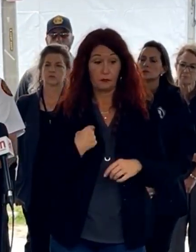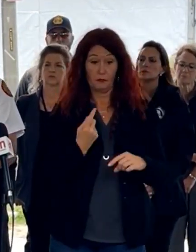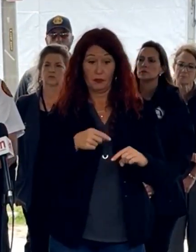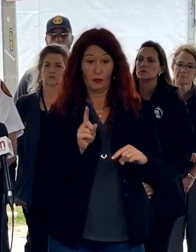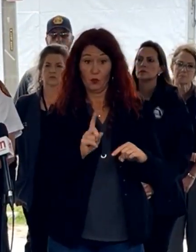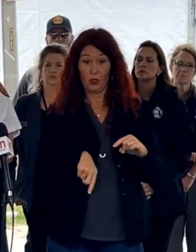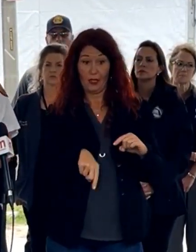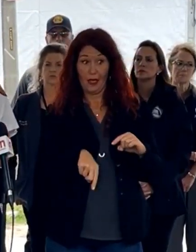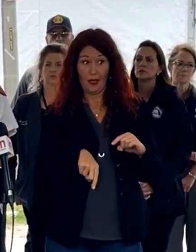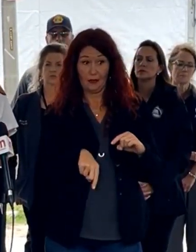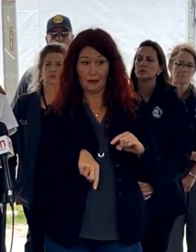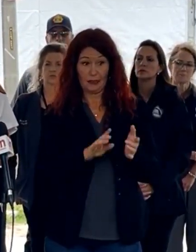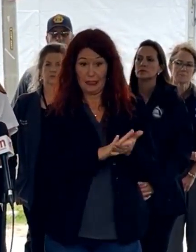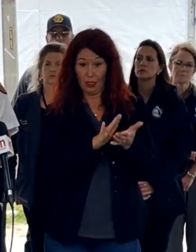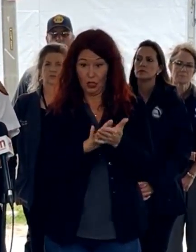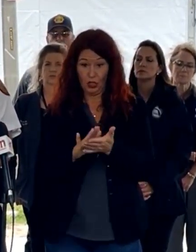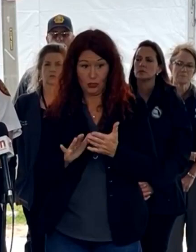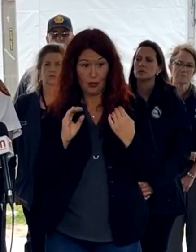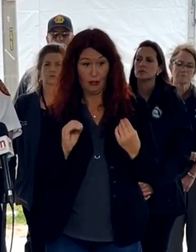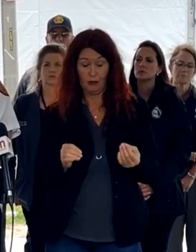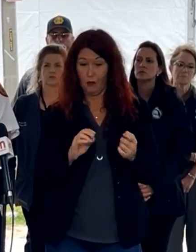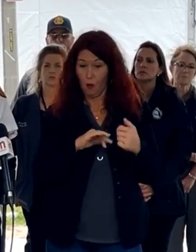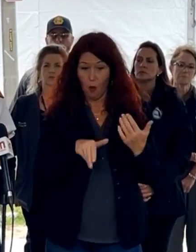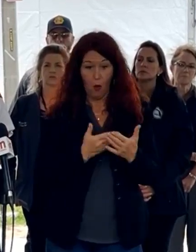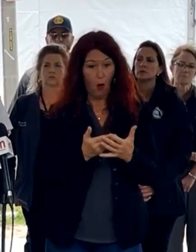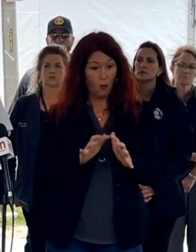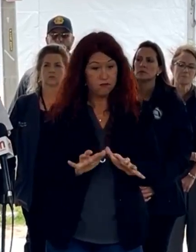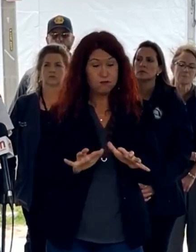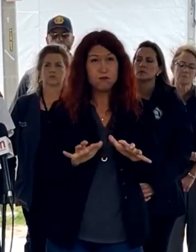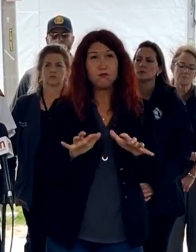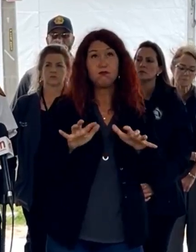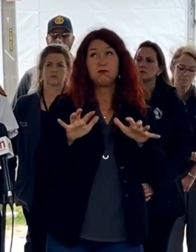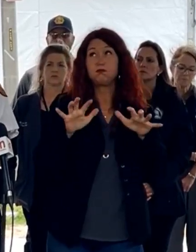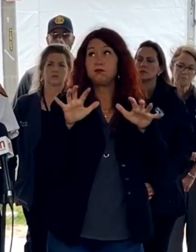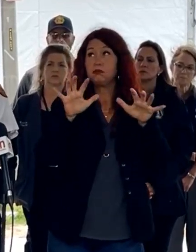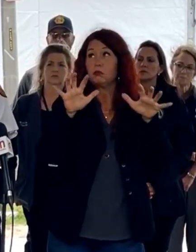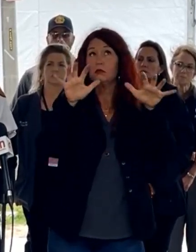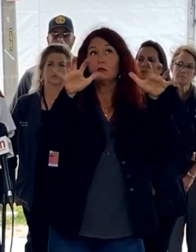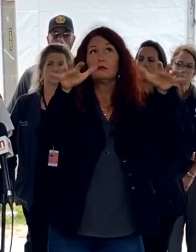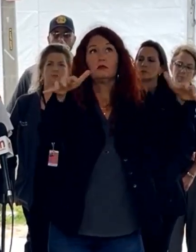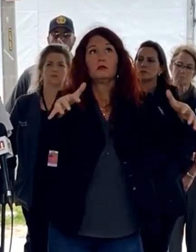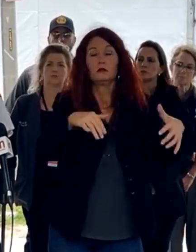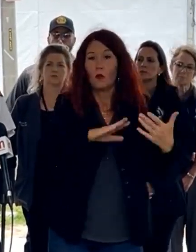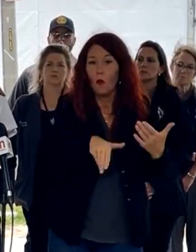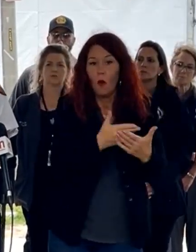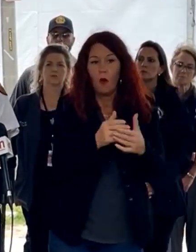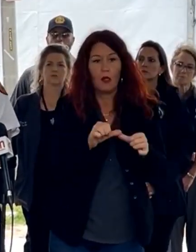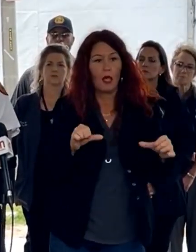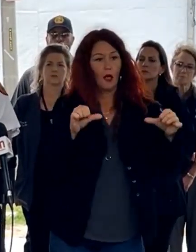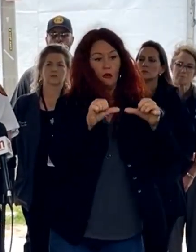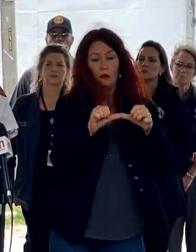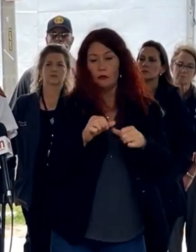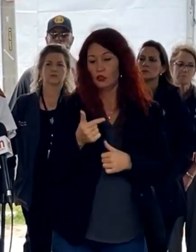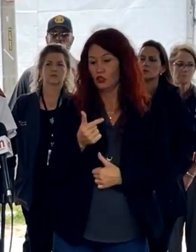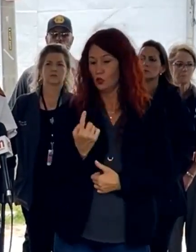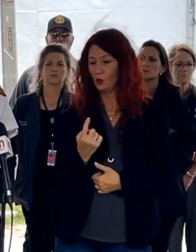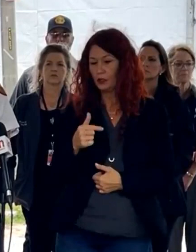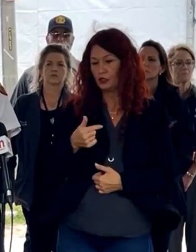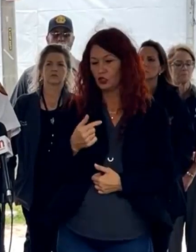clear any of the search grids. G1 and, G2, G3 in the garage areas,